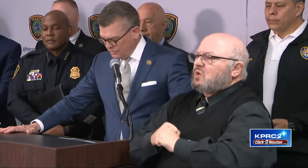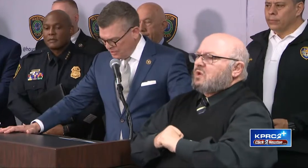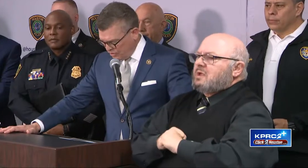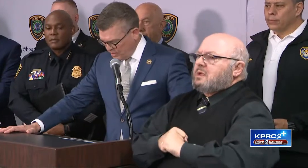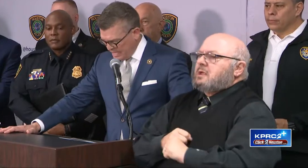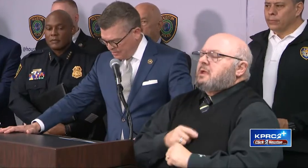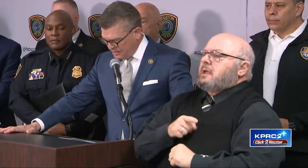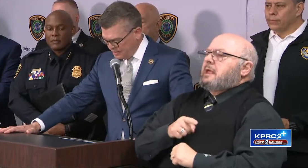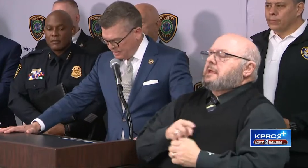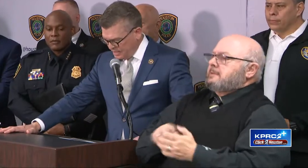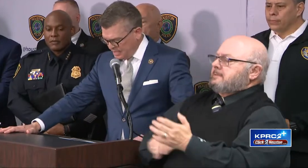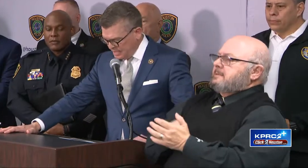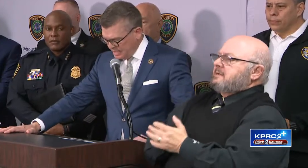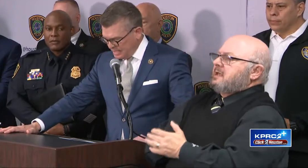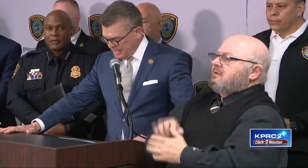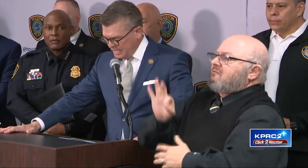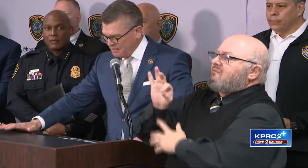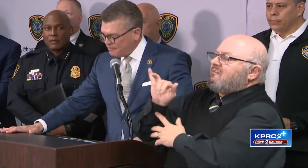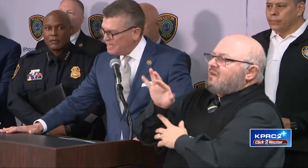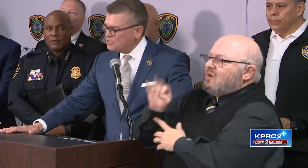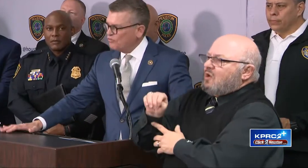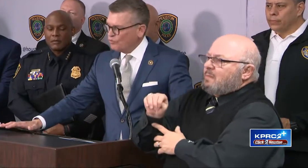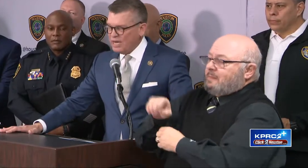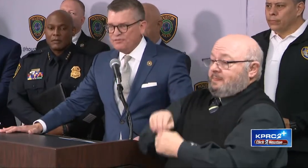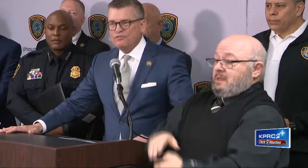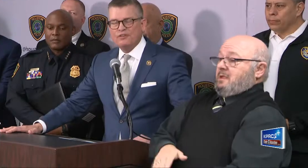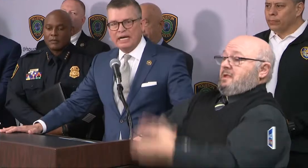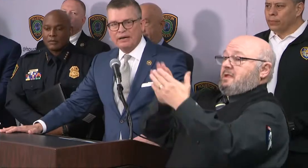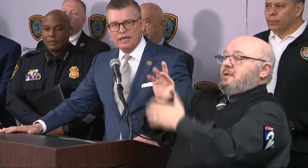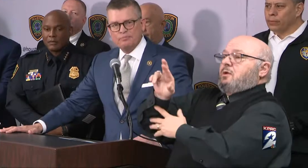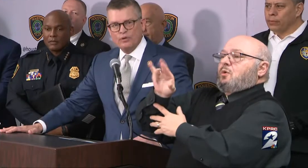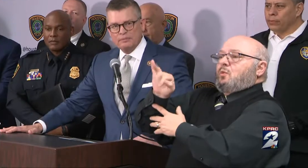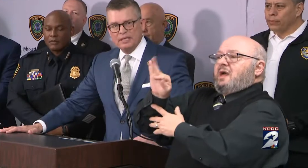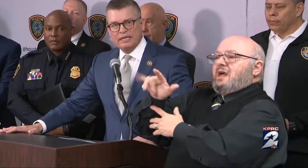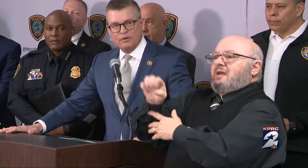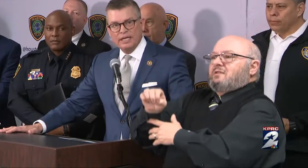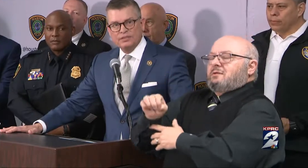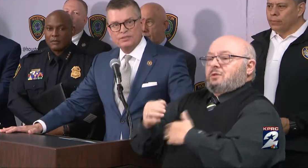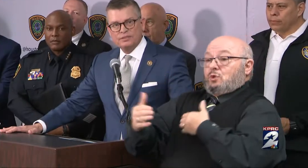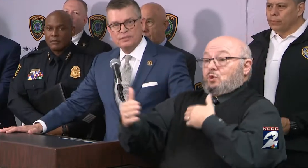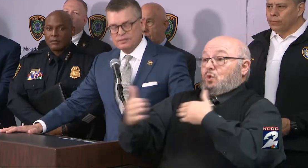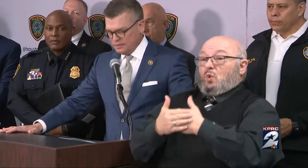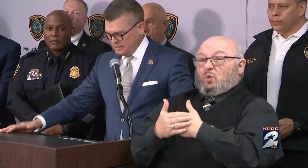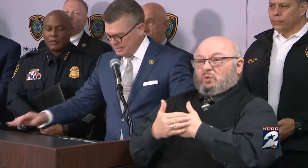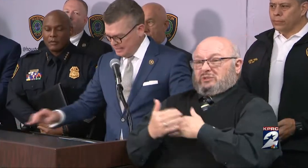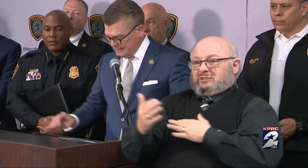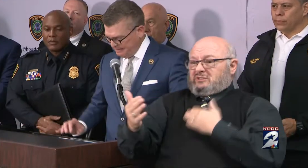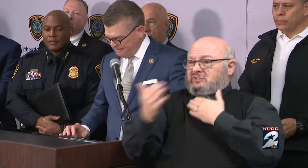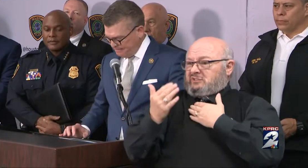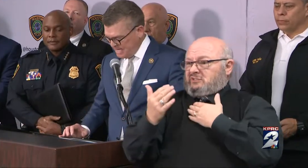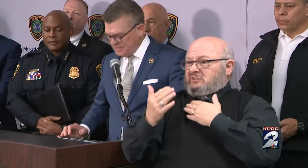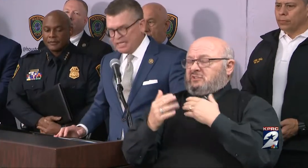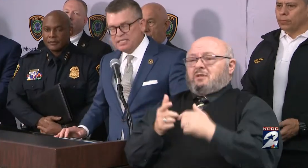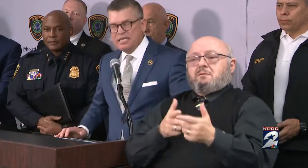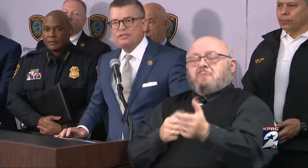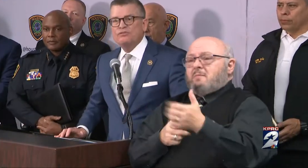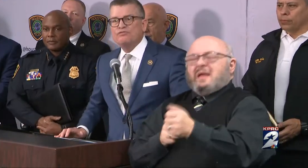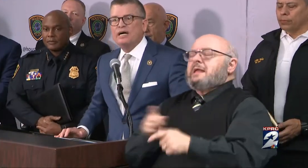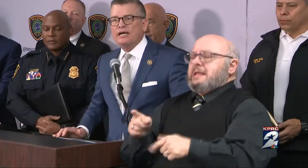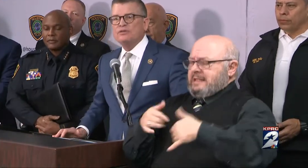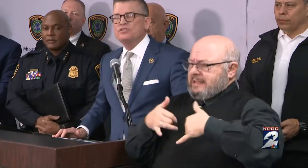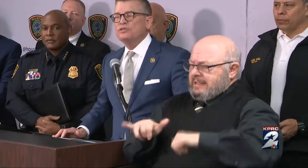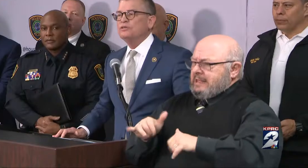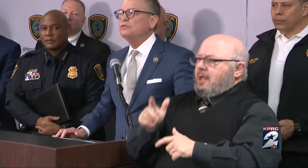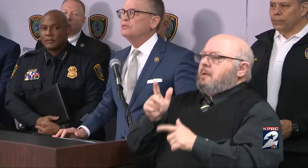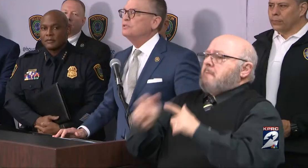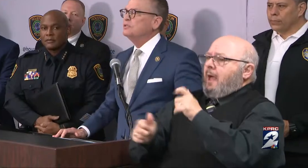They held their ground in the face of rifle fire at point-blank range. And they continued to